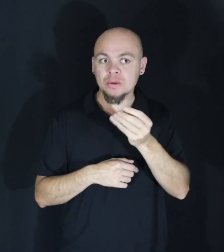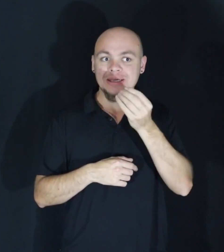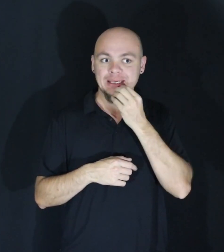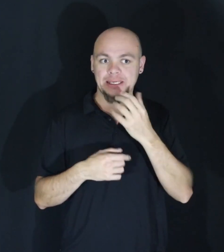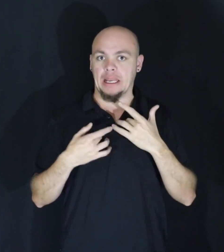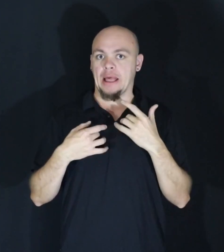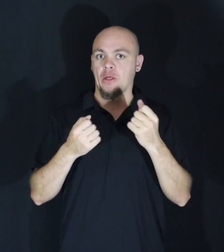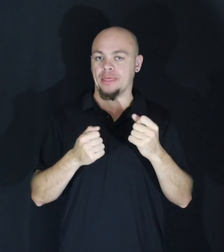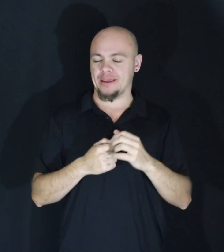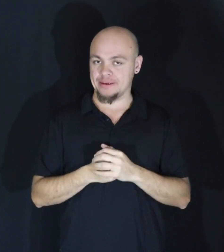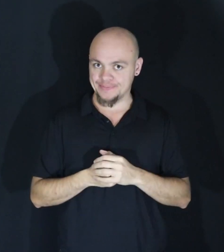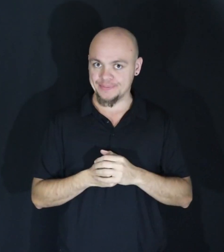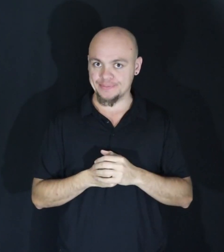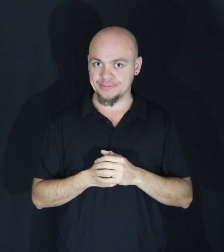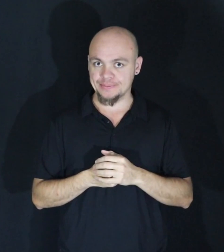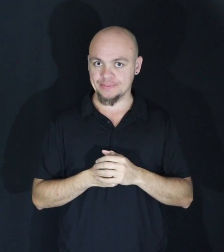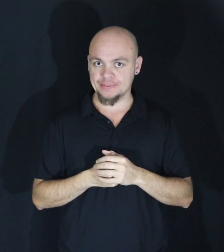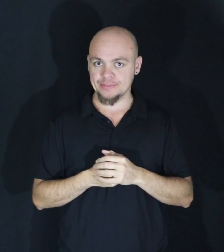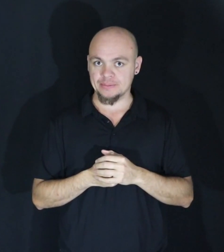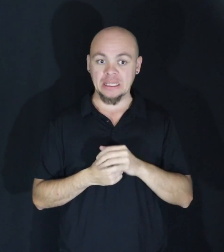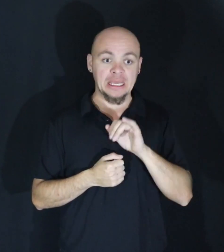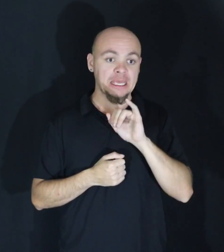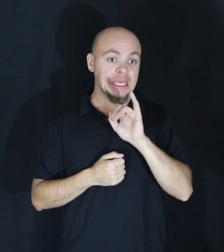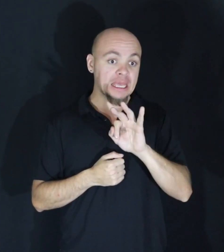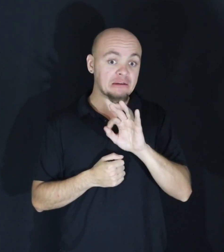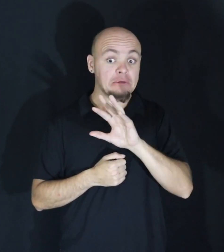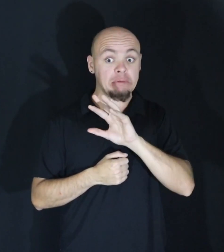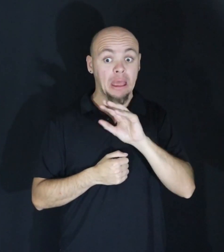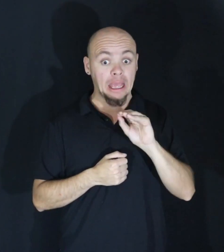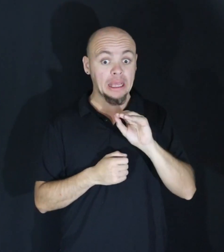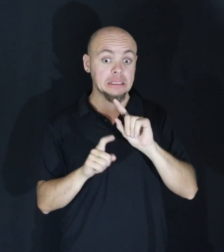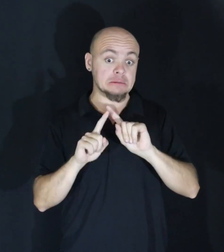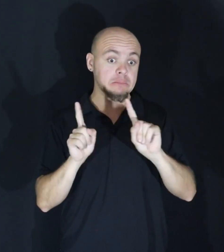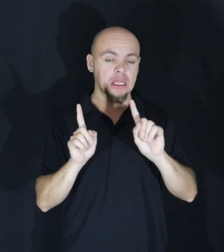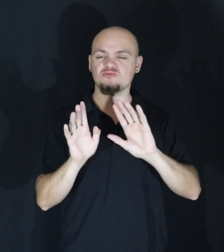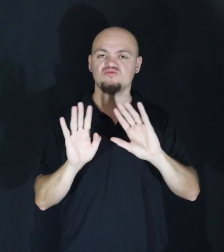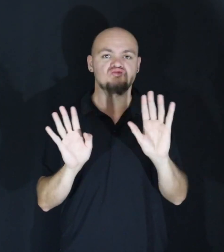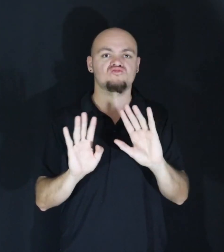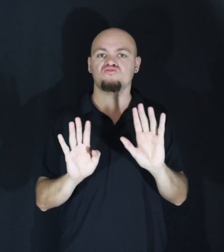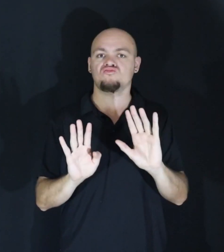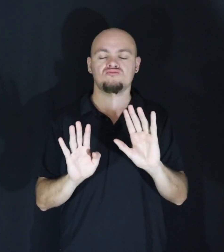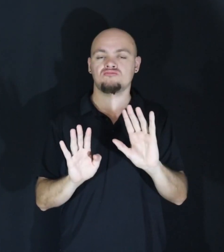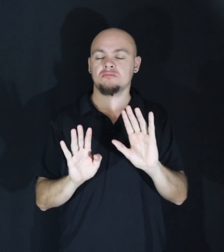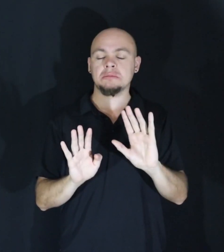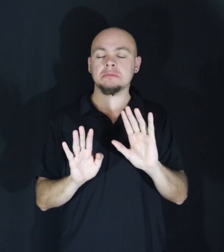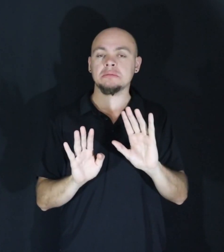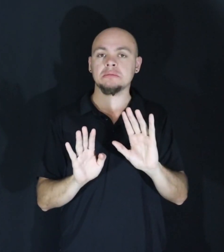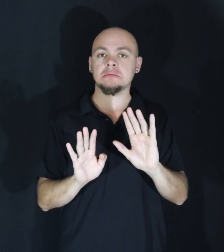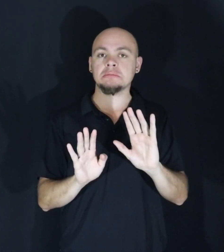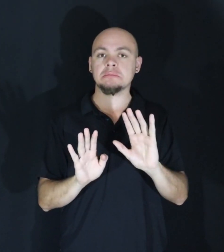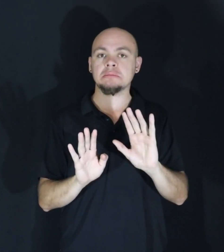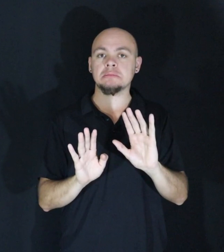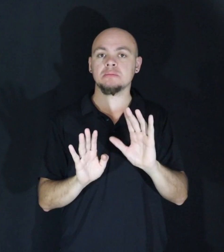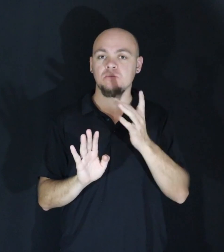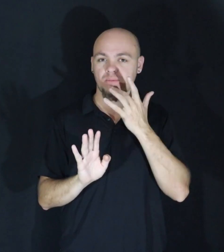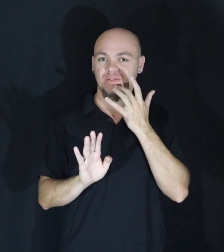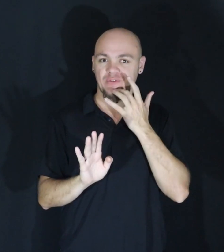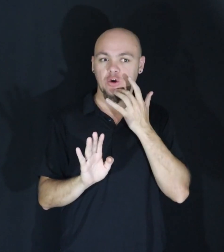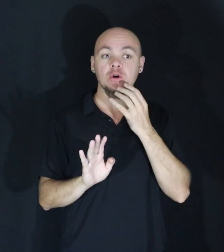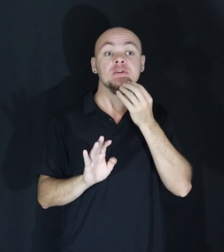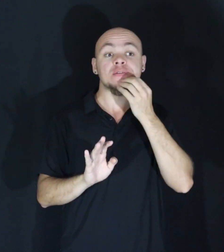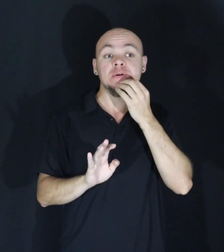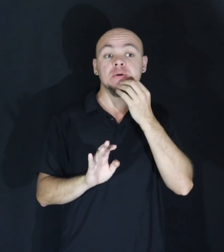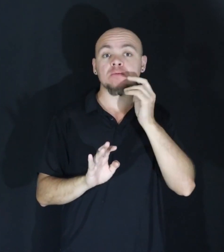eater. No ifs, ands, or buts about it. You prefer nutrient-rich